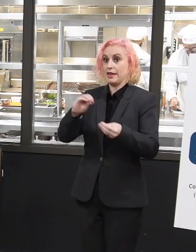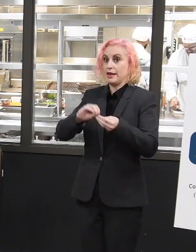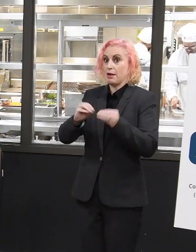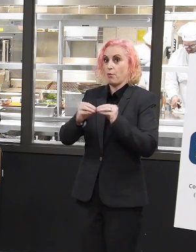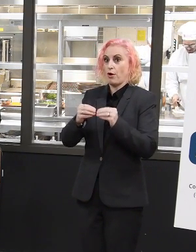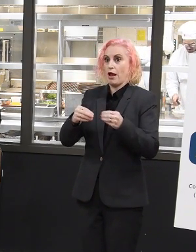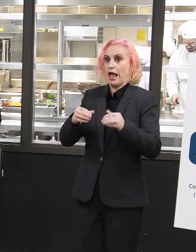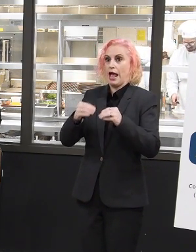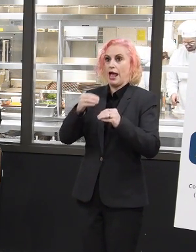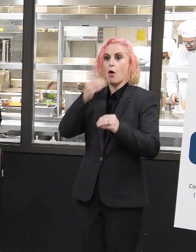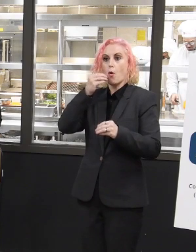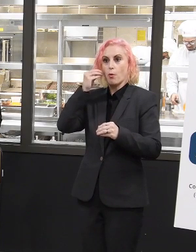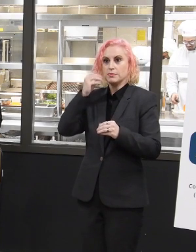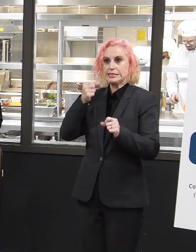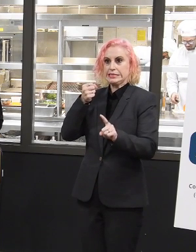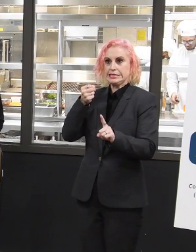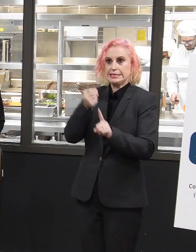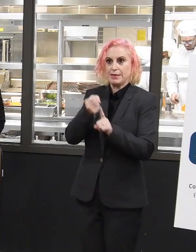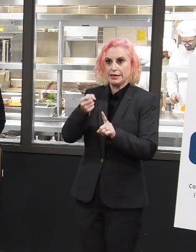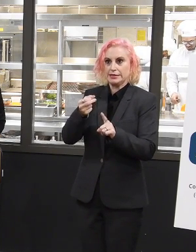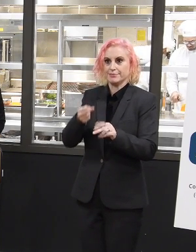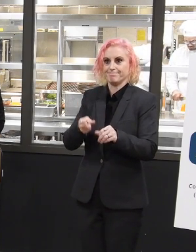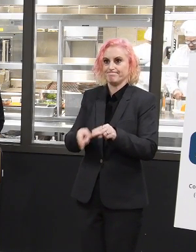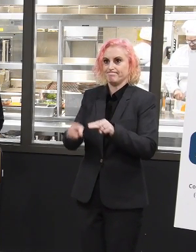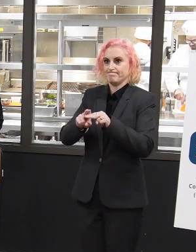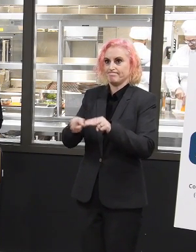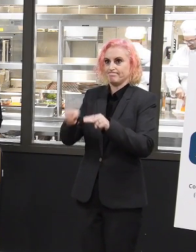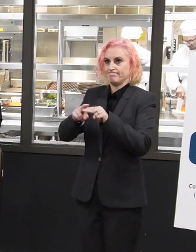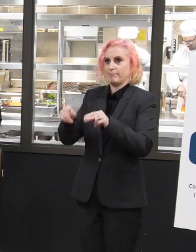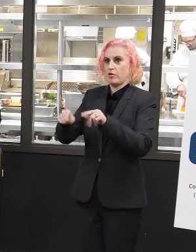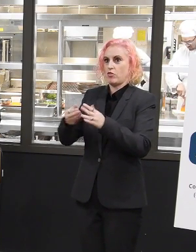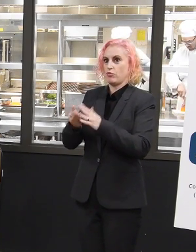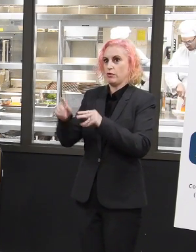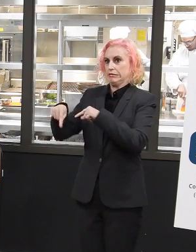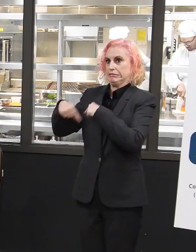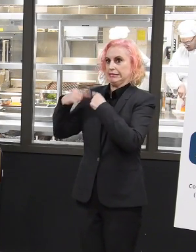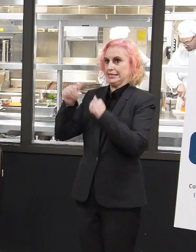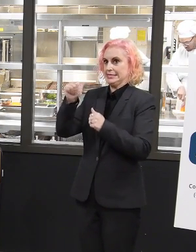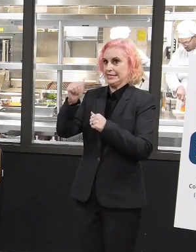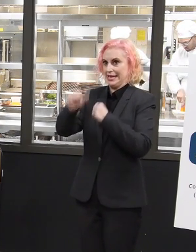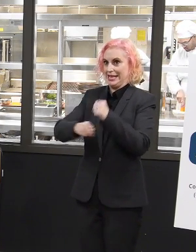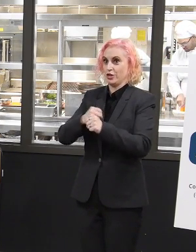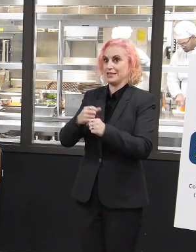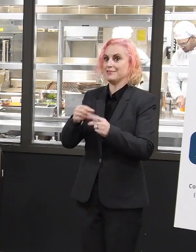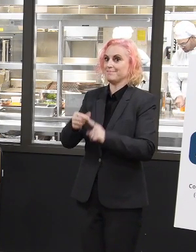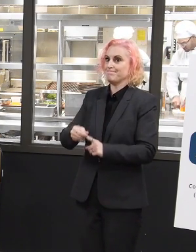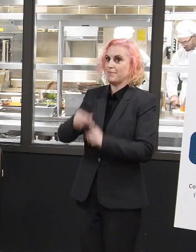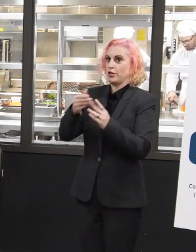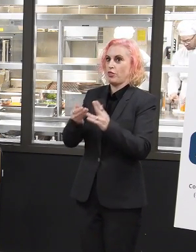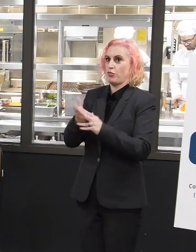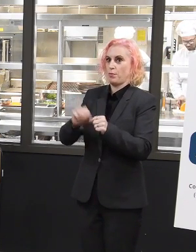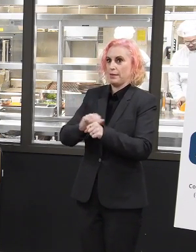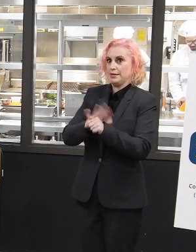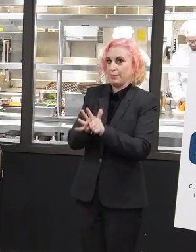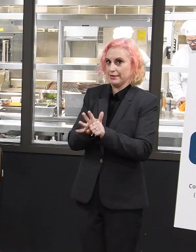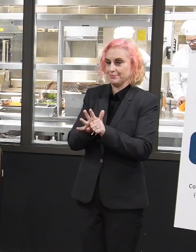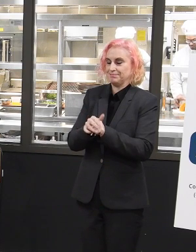of households impacted has risen over the past 10 years, and certainly during the COVID-19